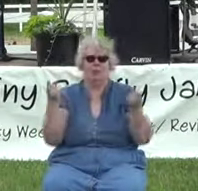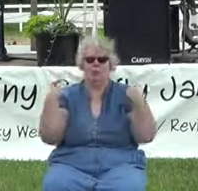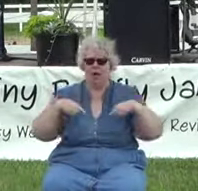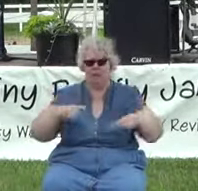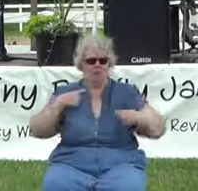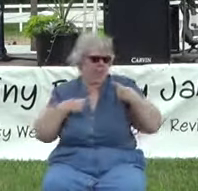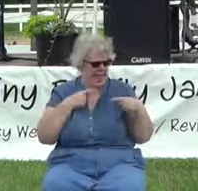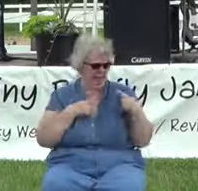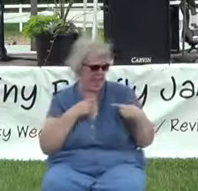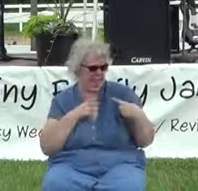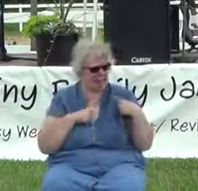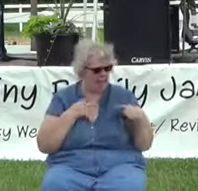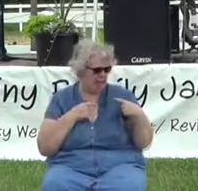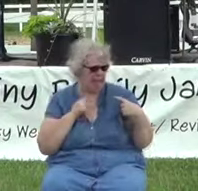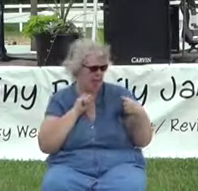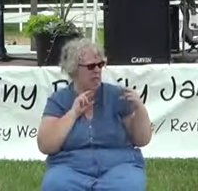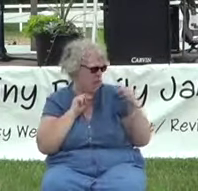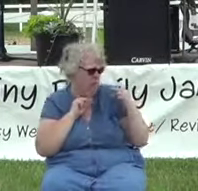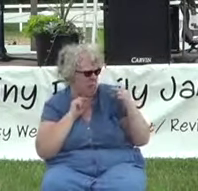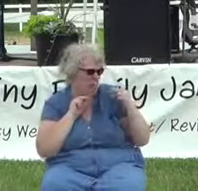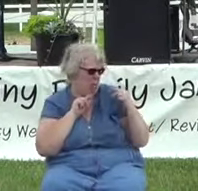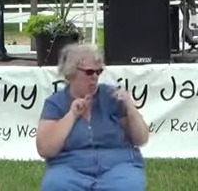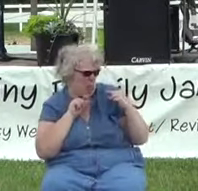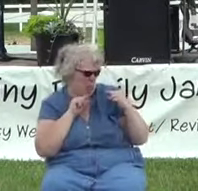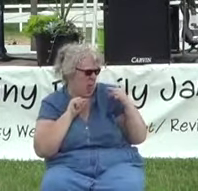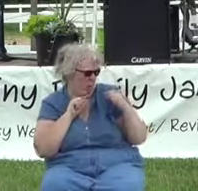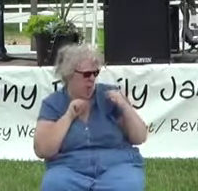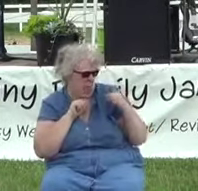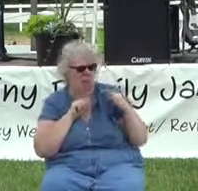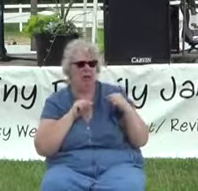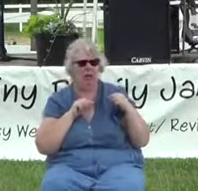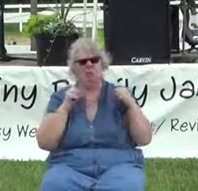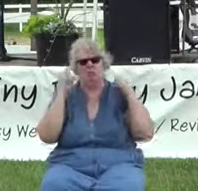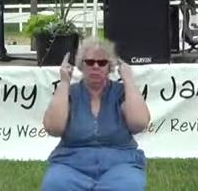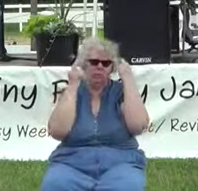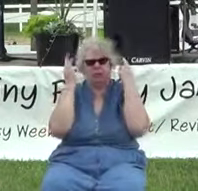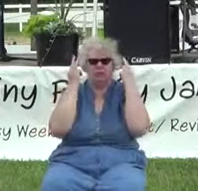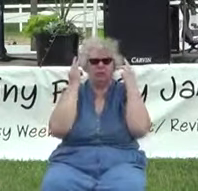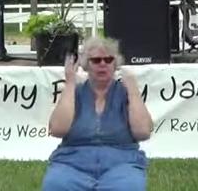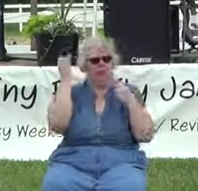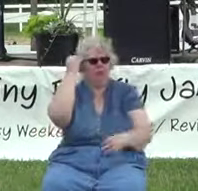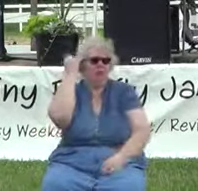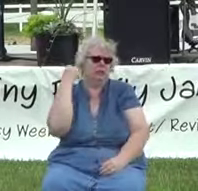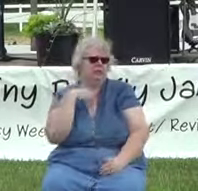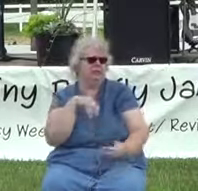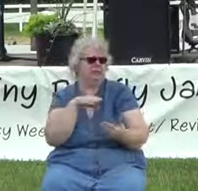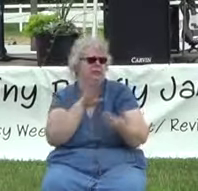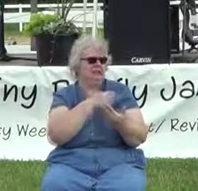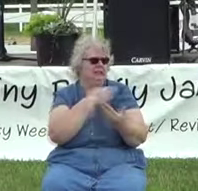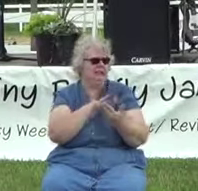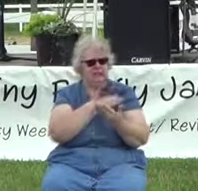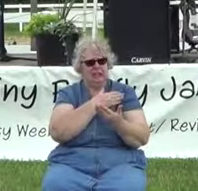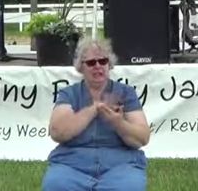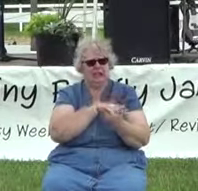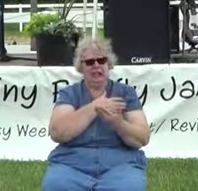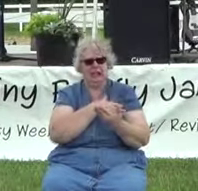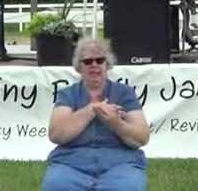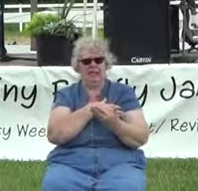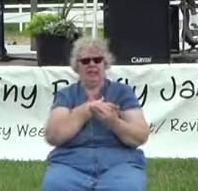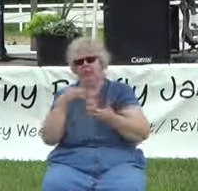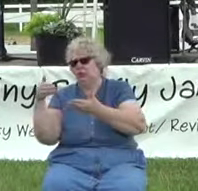and bickering and fighting and wondering if we're going to sing Chris Tomlin, or if we're going to sing a hymn that